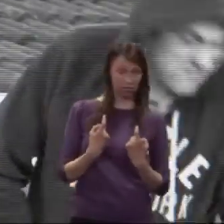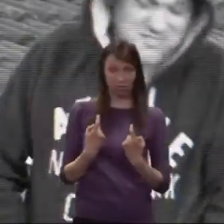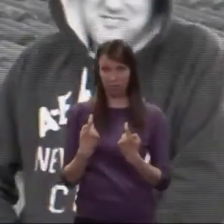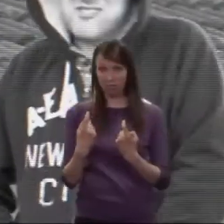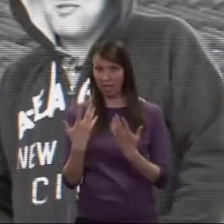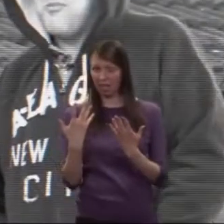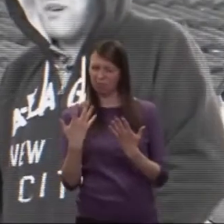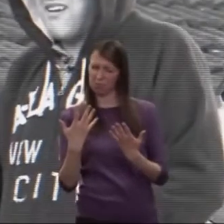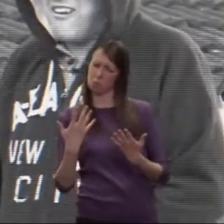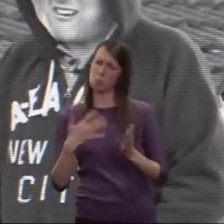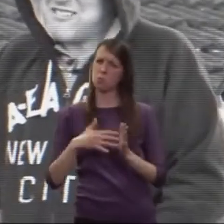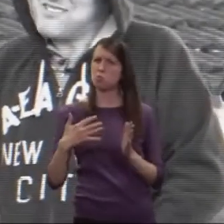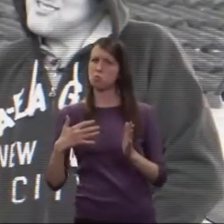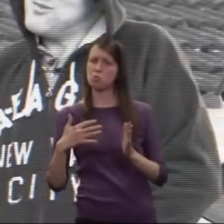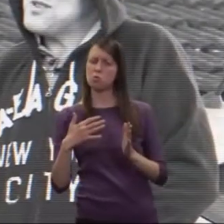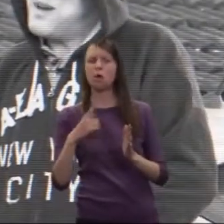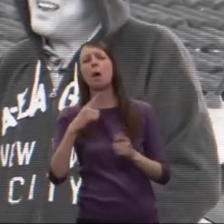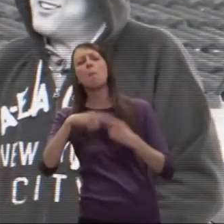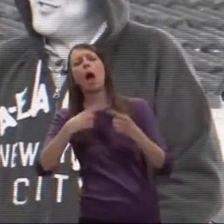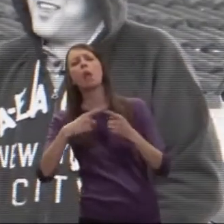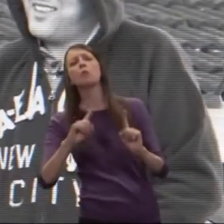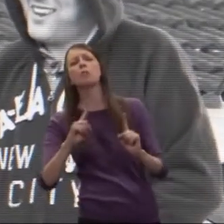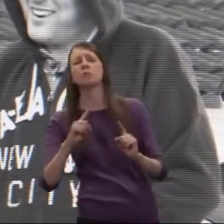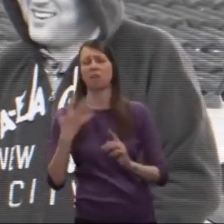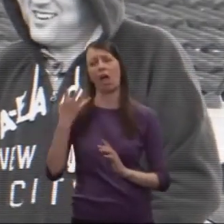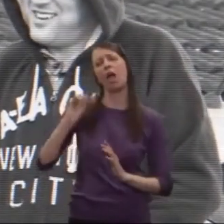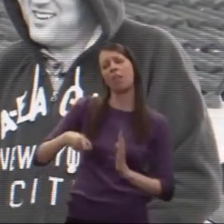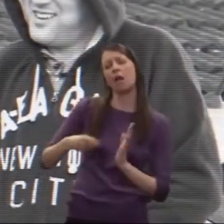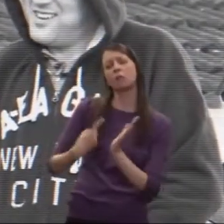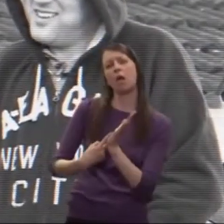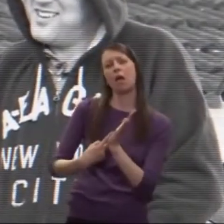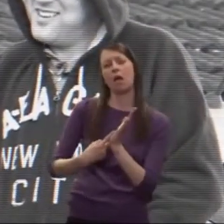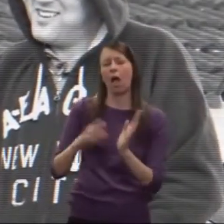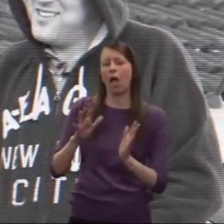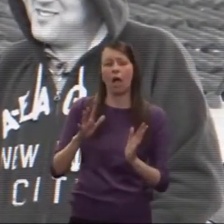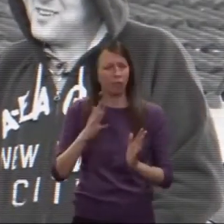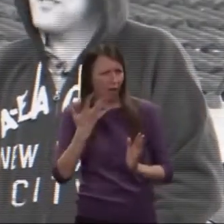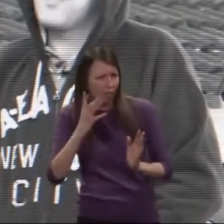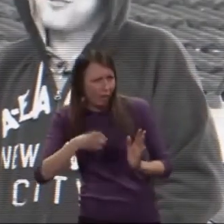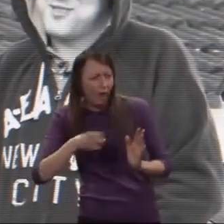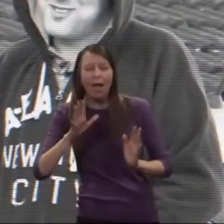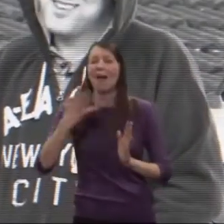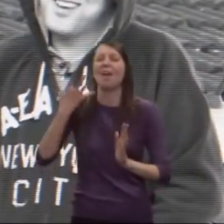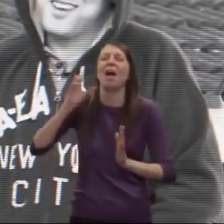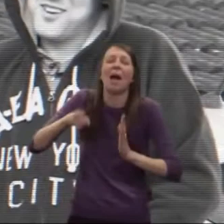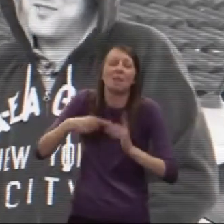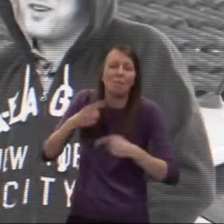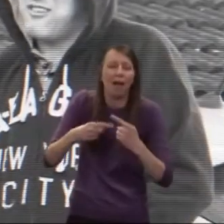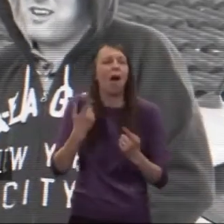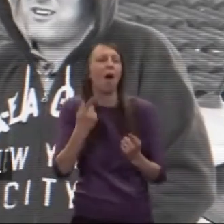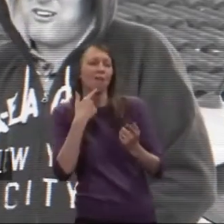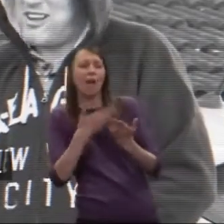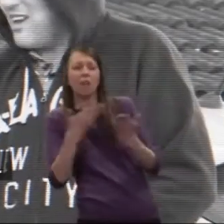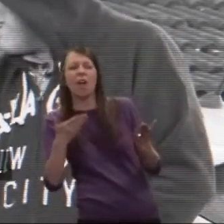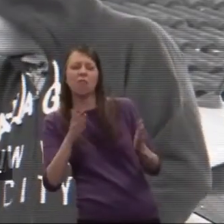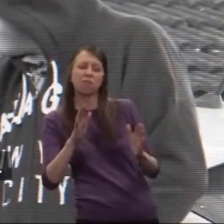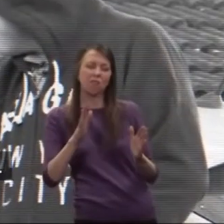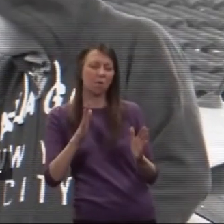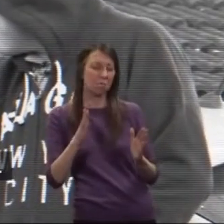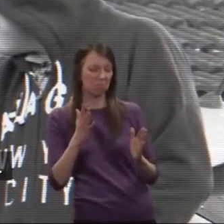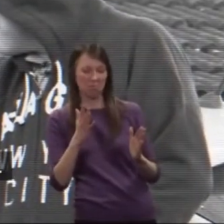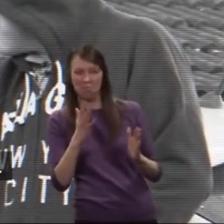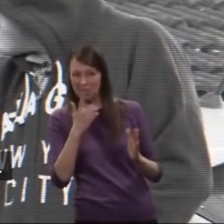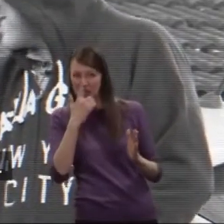10. So, but, you know, what's the mileage for that then? £5,000. 5,000? 5,000 miles. Fair